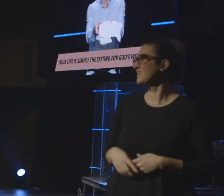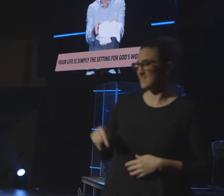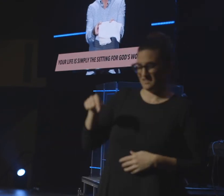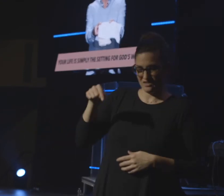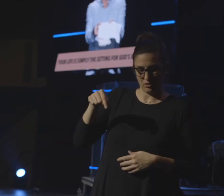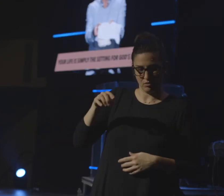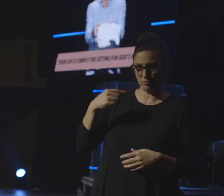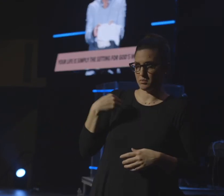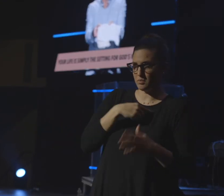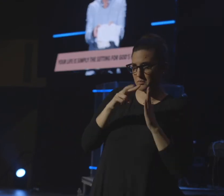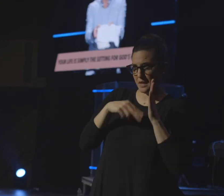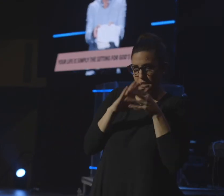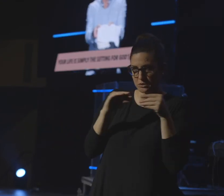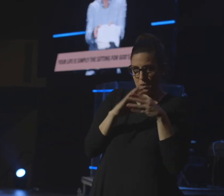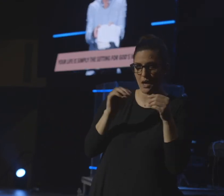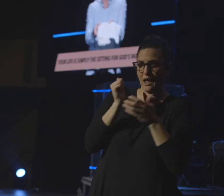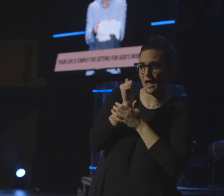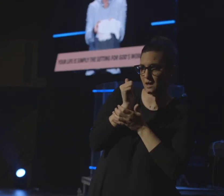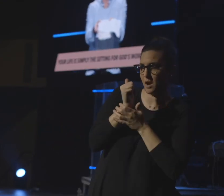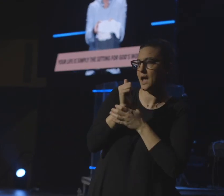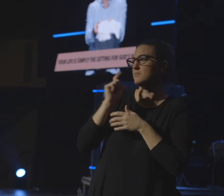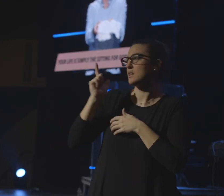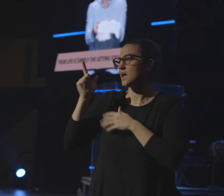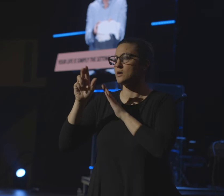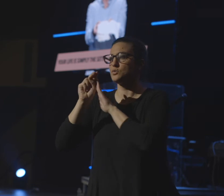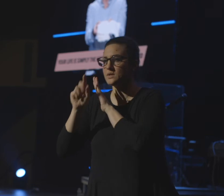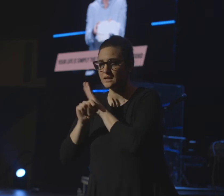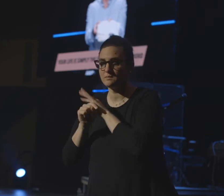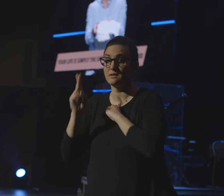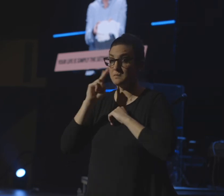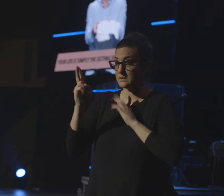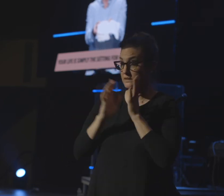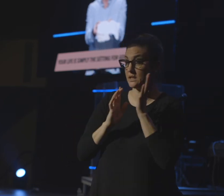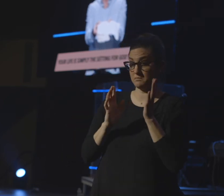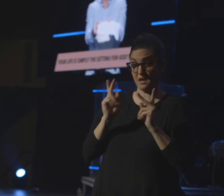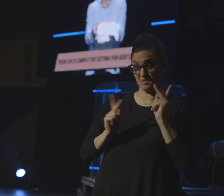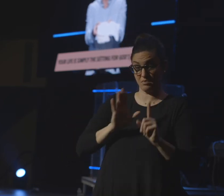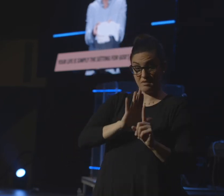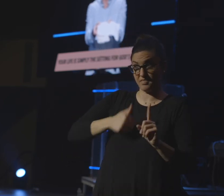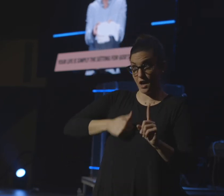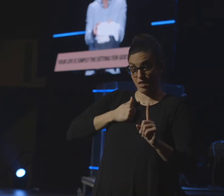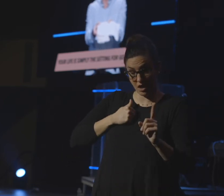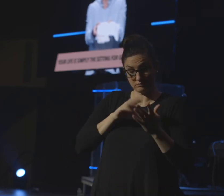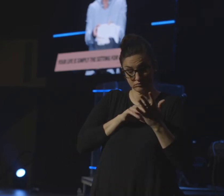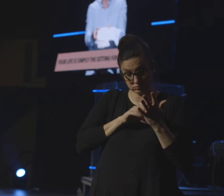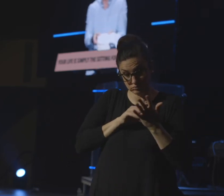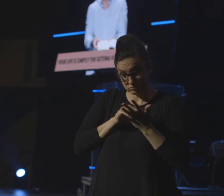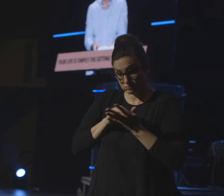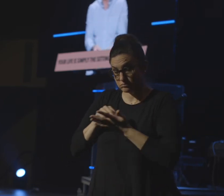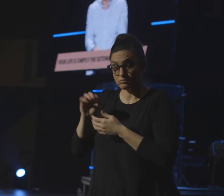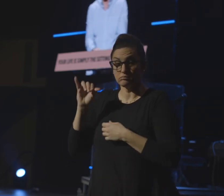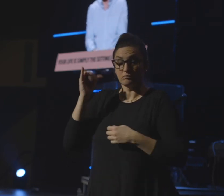live faithfully with God, to paraphrase. In other words, they're here for a reason, that we spend all these chapters on the life of